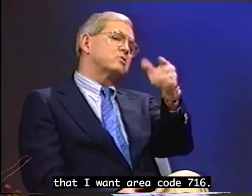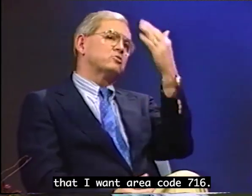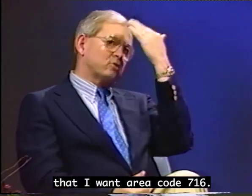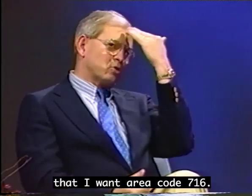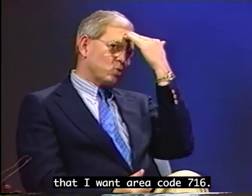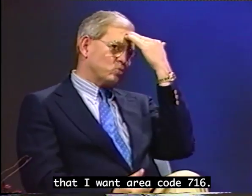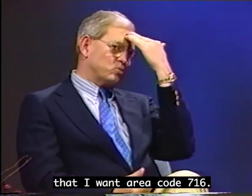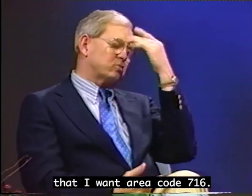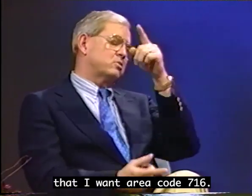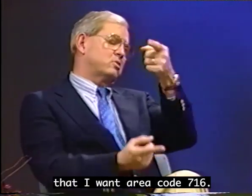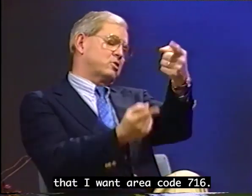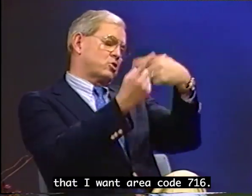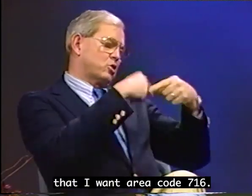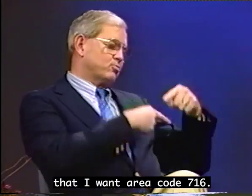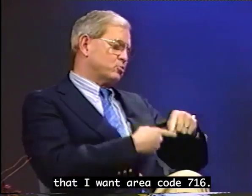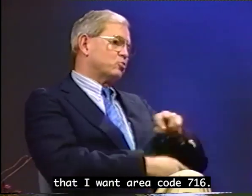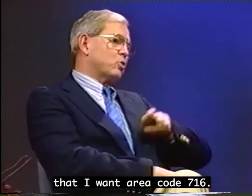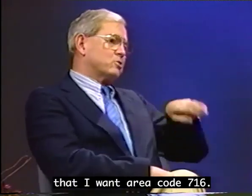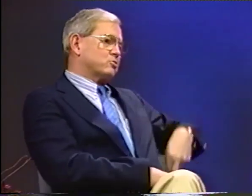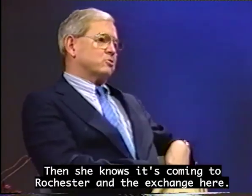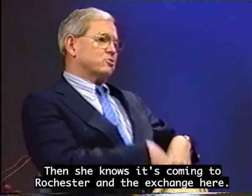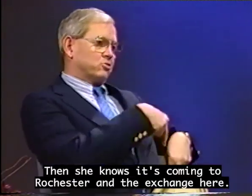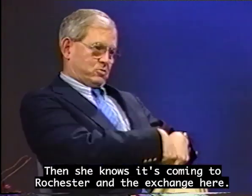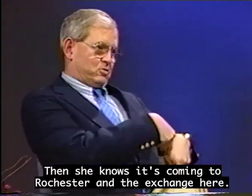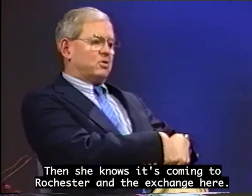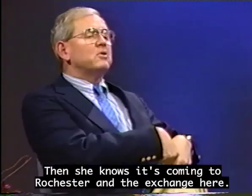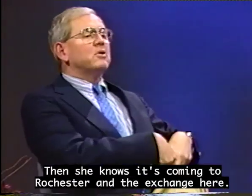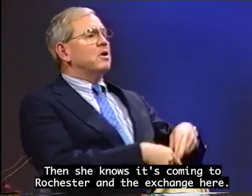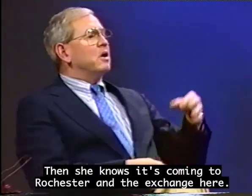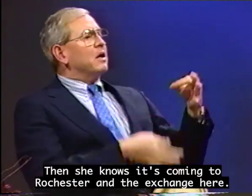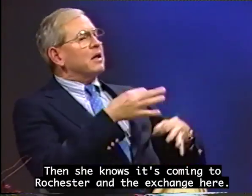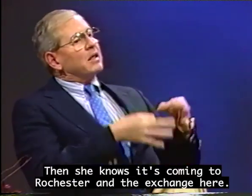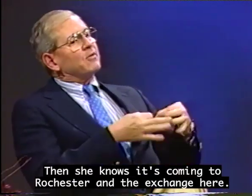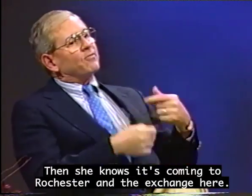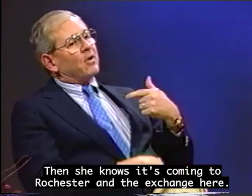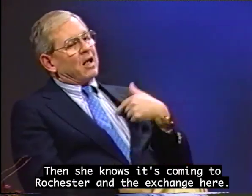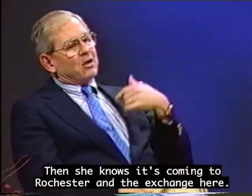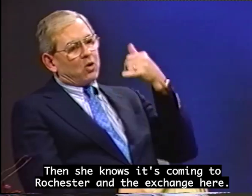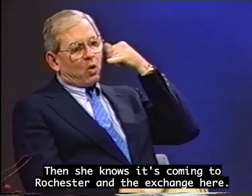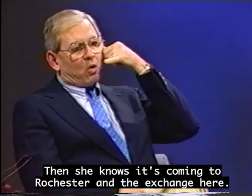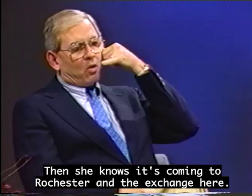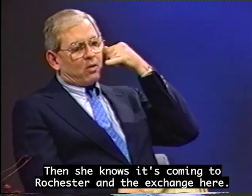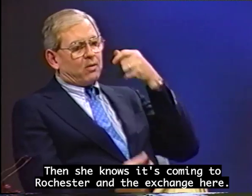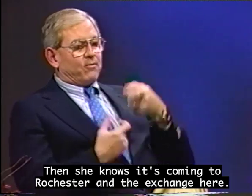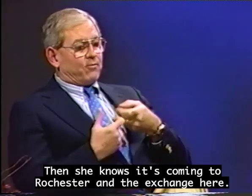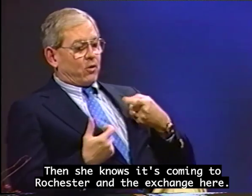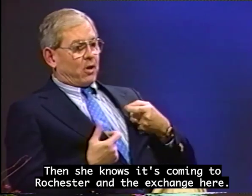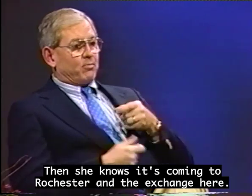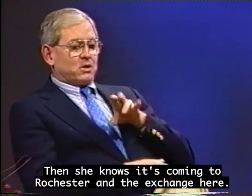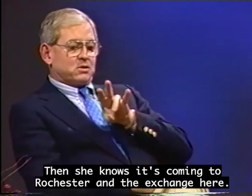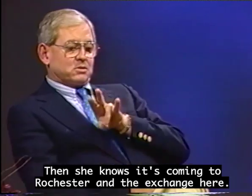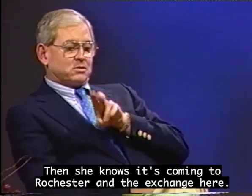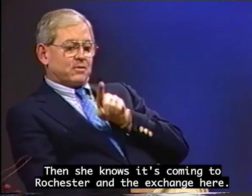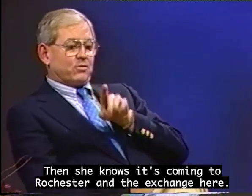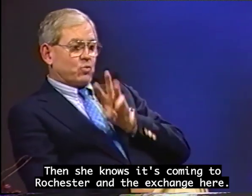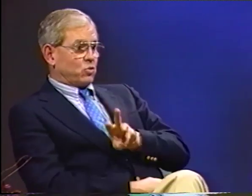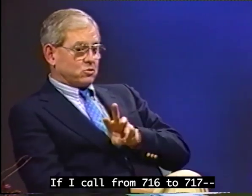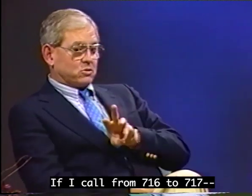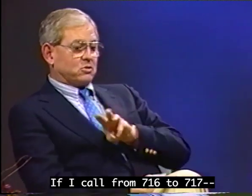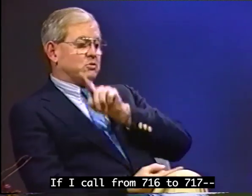want area code 716. Then she knows it's coming to Rochester and the exchange here. If